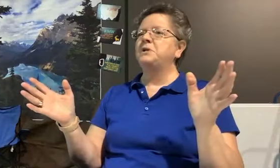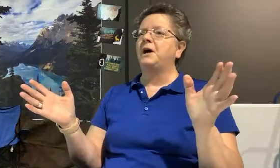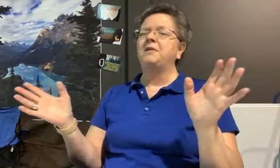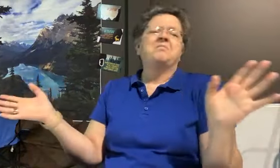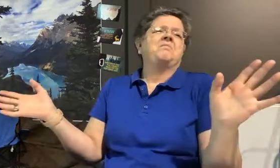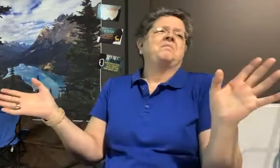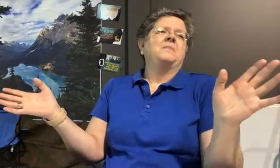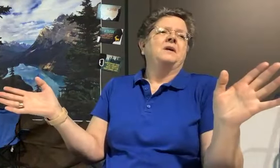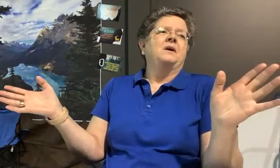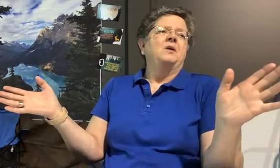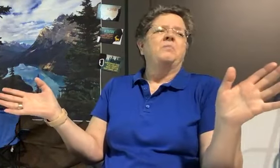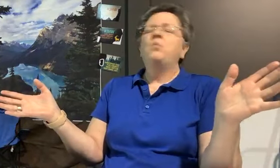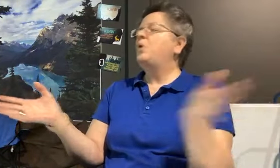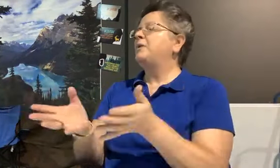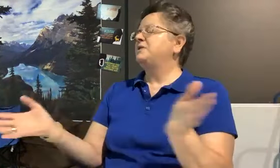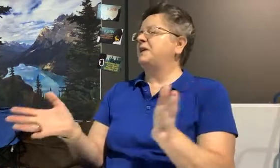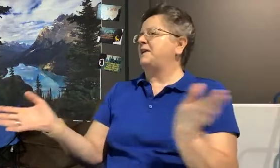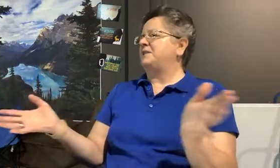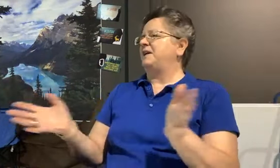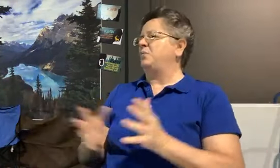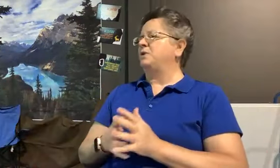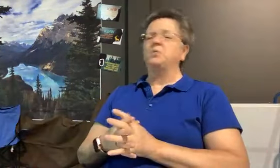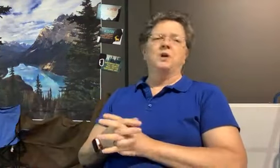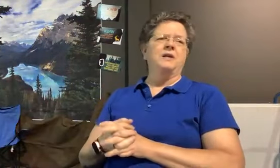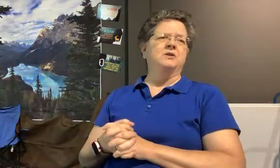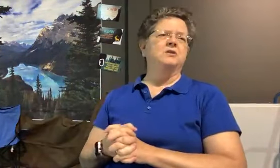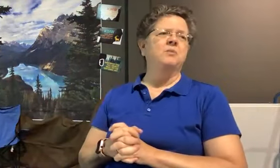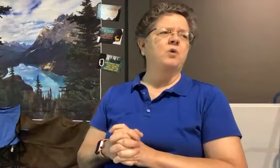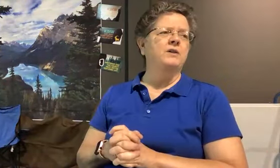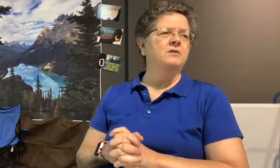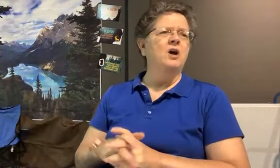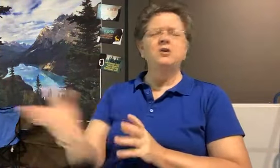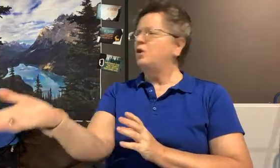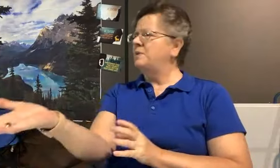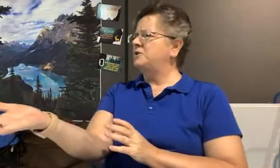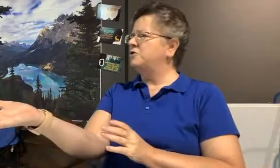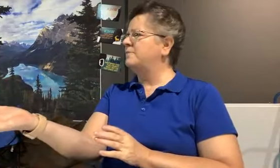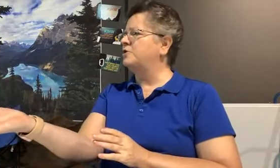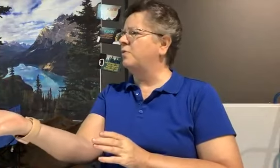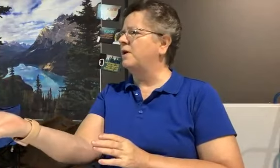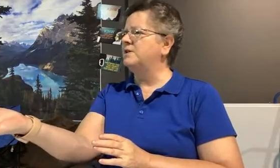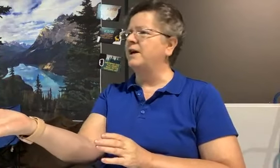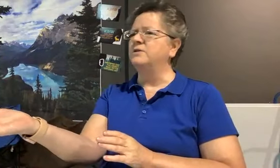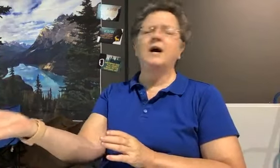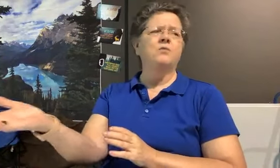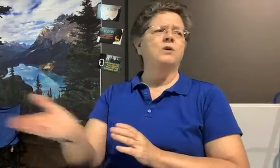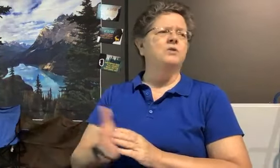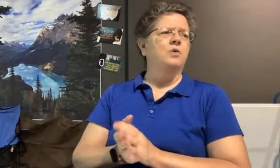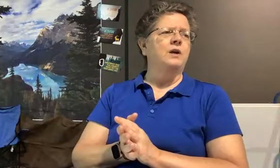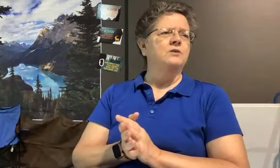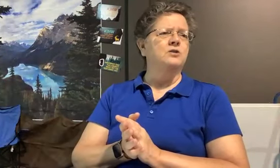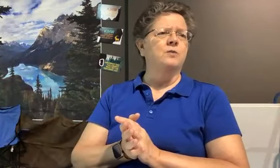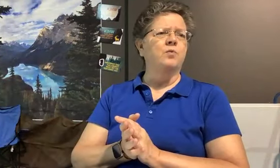say, where does God say he wants a relationship with us? Show me in Scripture where it says God wants a relationship with